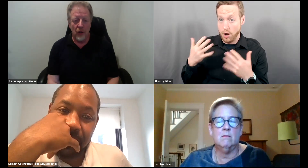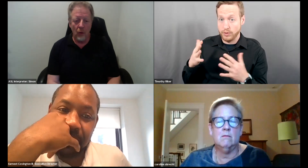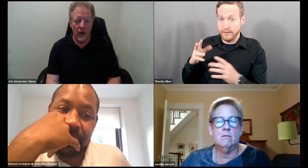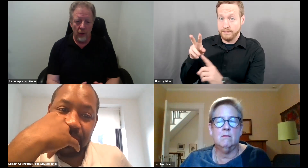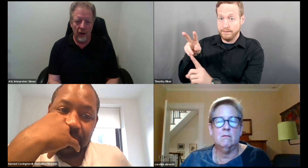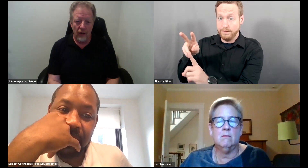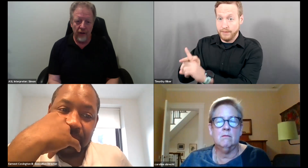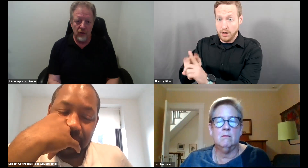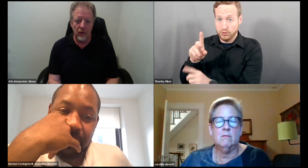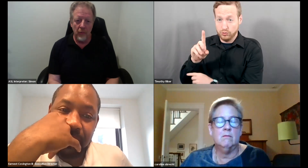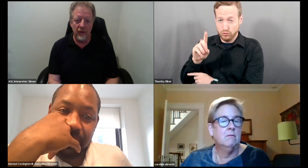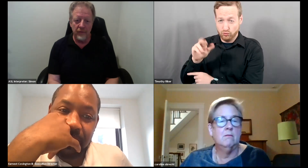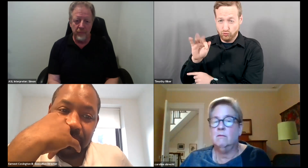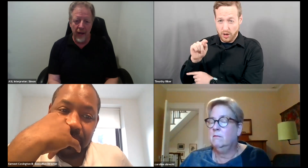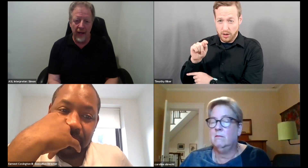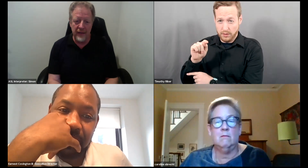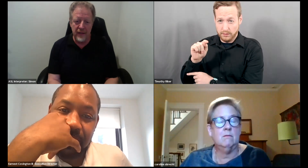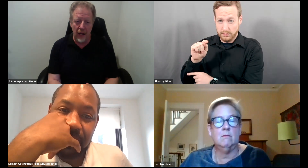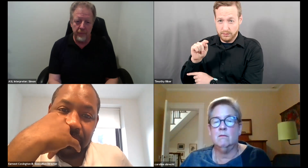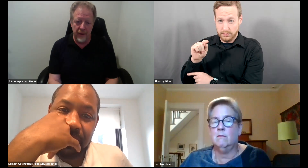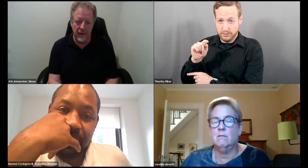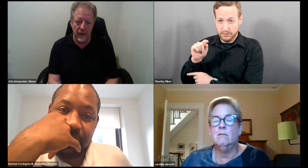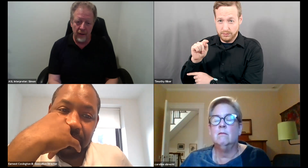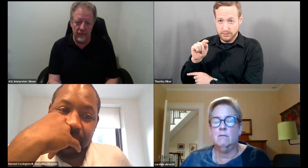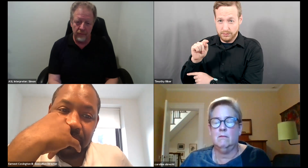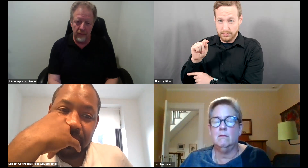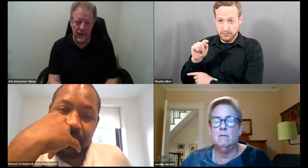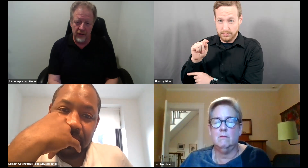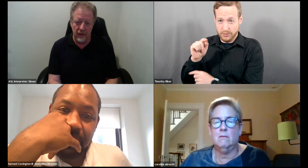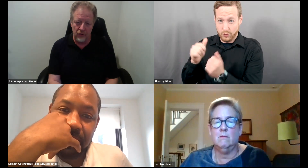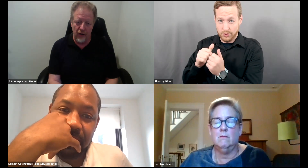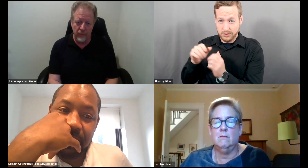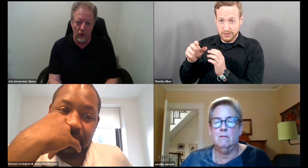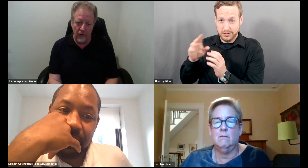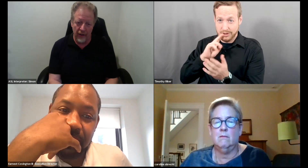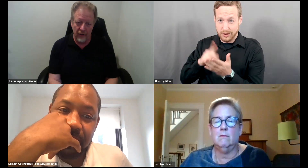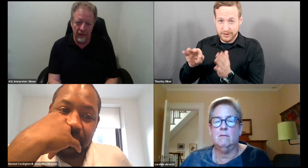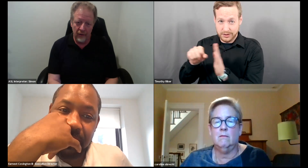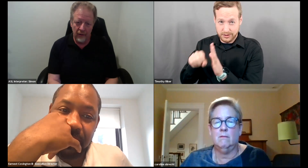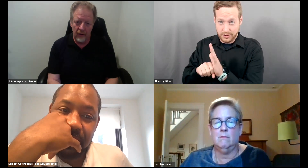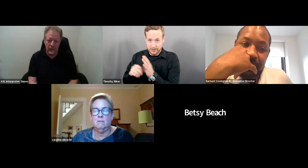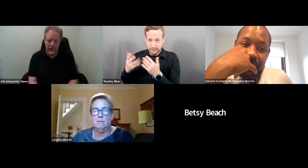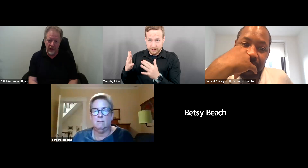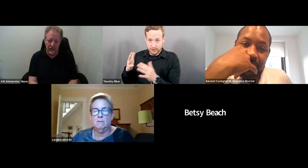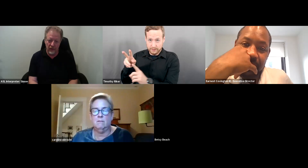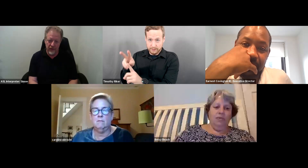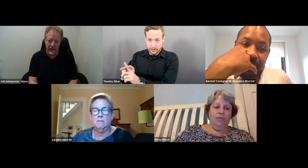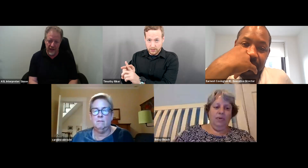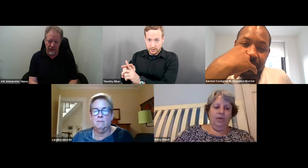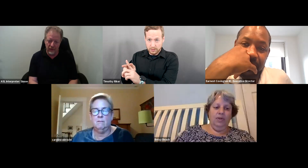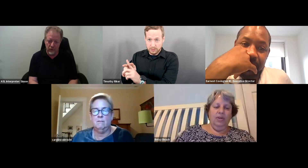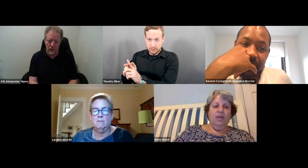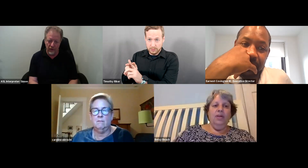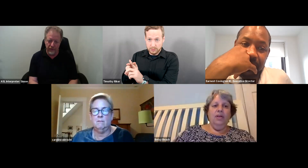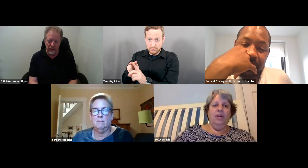Okay, so I want to clarify. So the month of May has not been, it's still in draft mode, right? With the Secretary of State, is